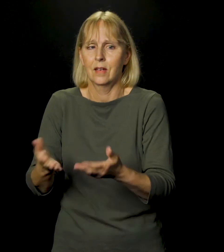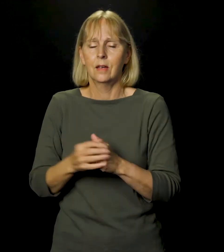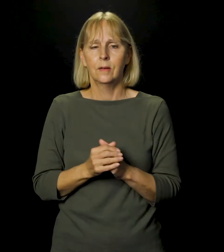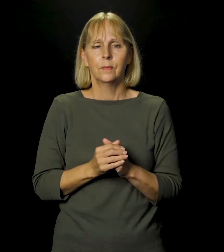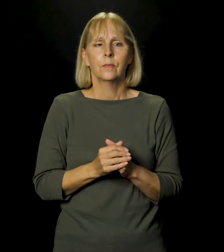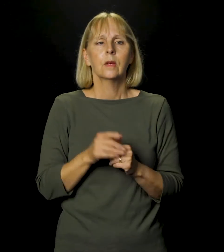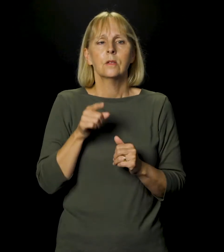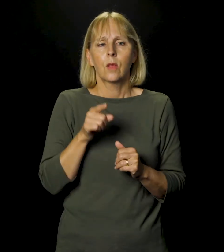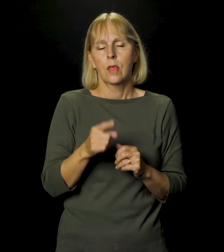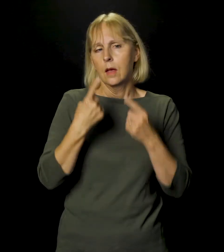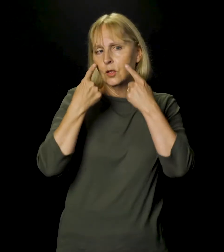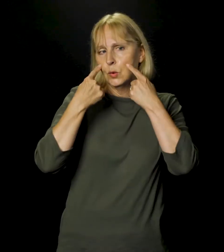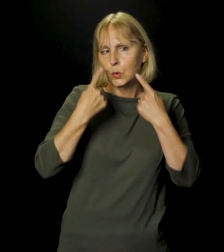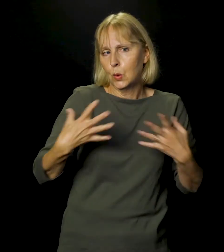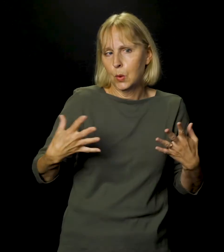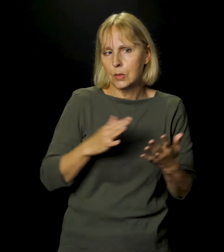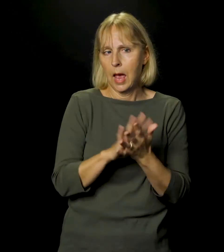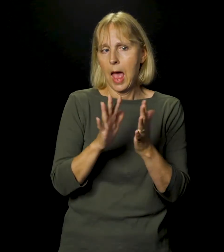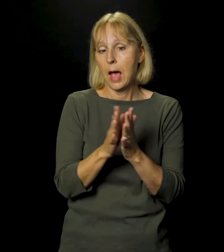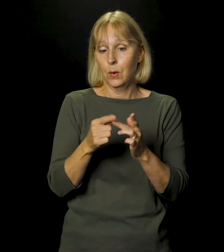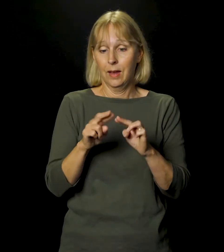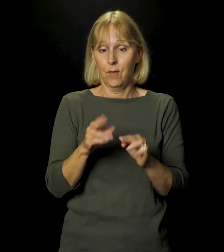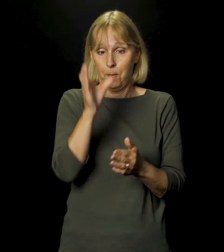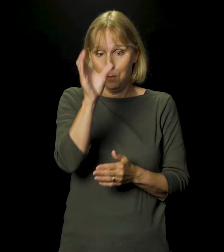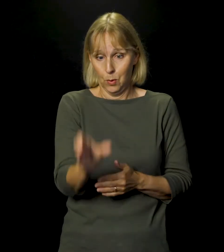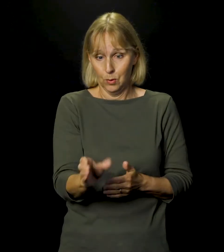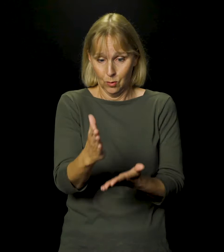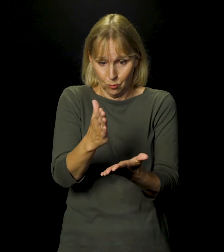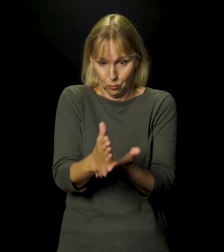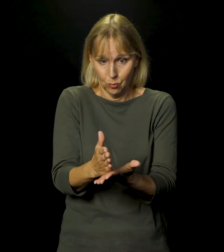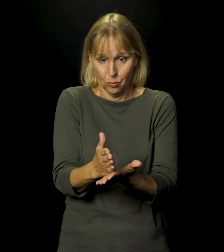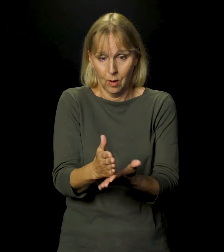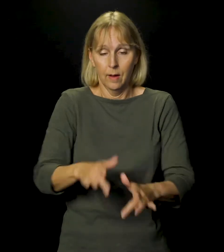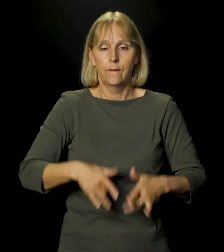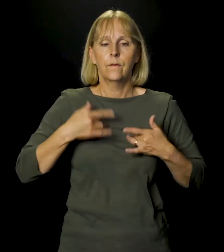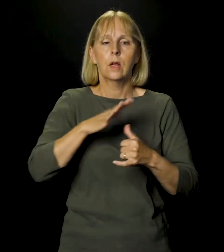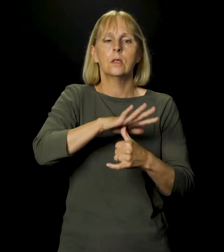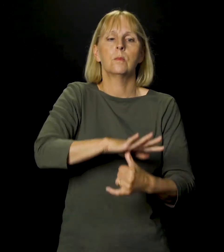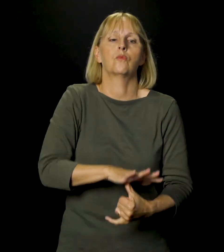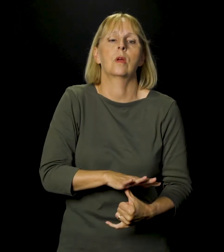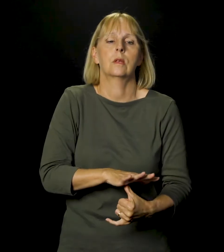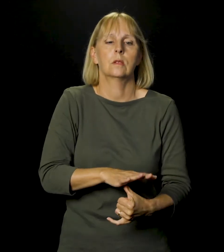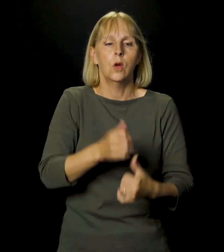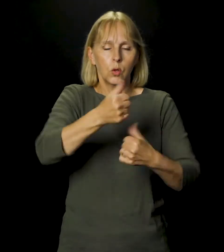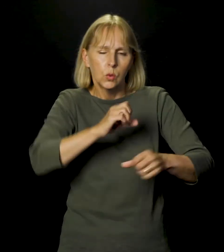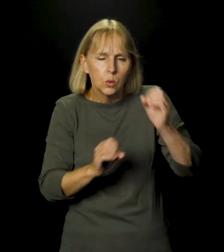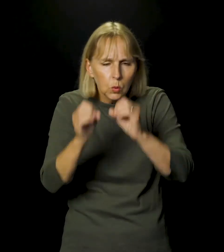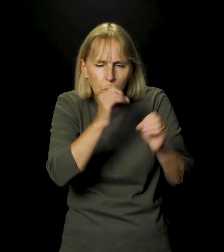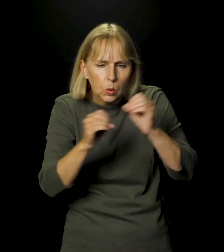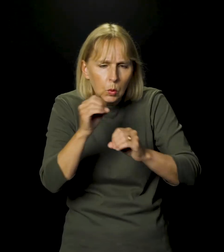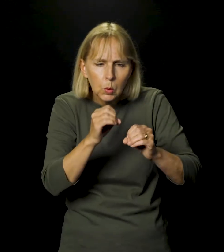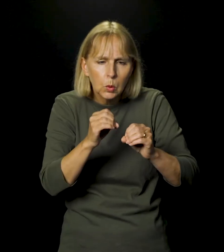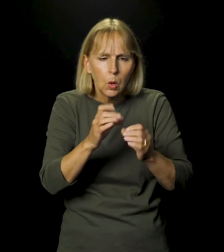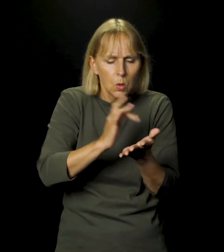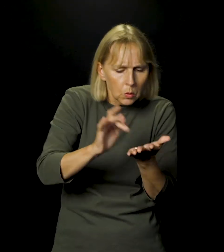And it clearly highlights how a depressed user could be driven further into depression or trapped in that cycle of